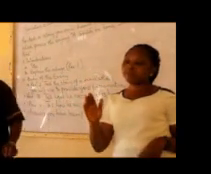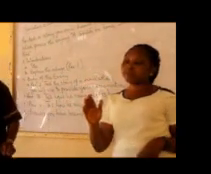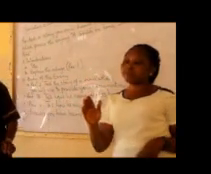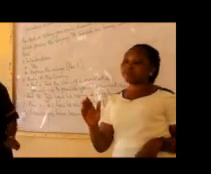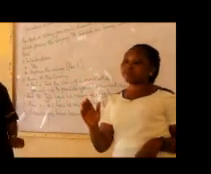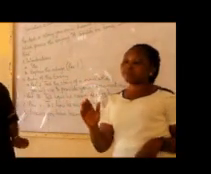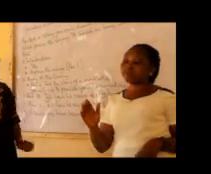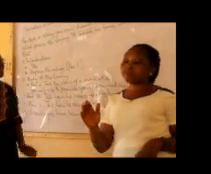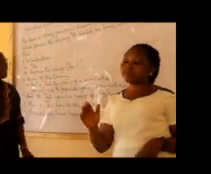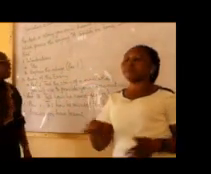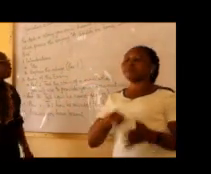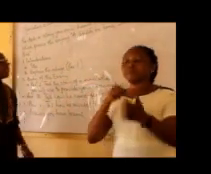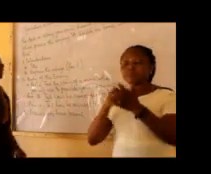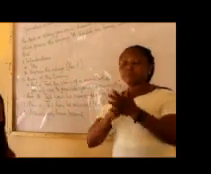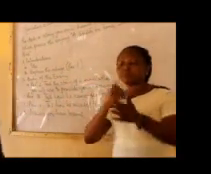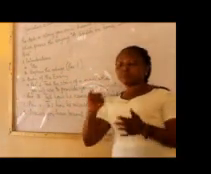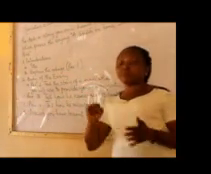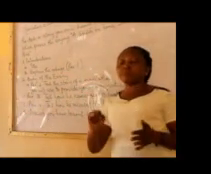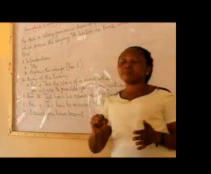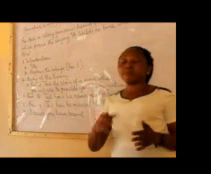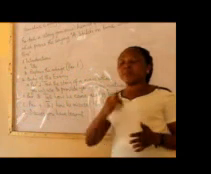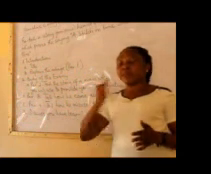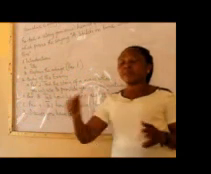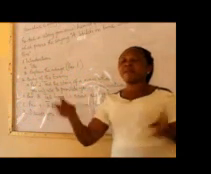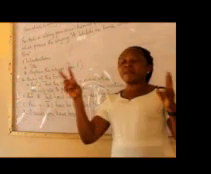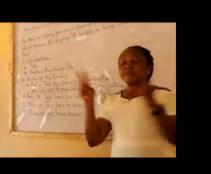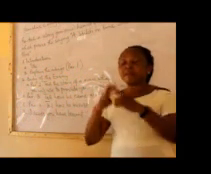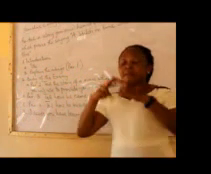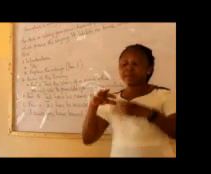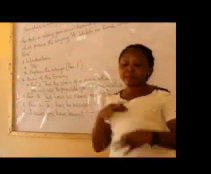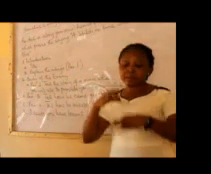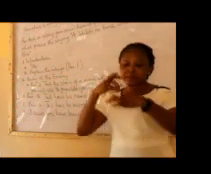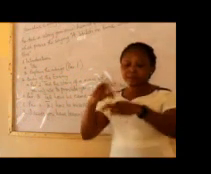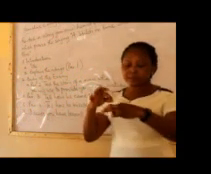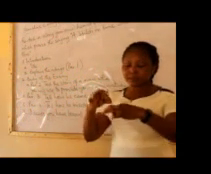that's an interesting aspect of